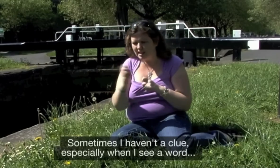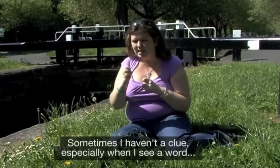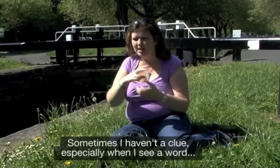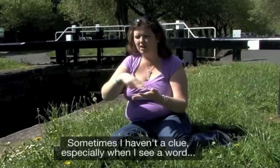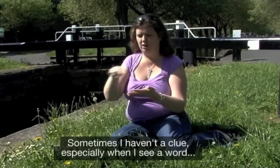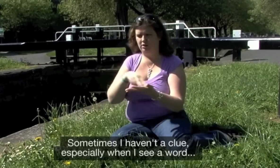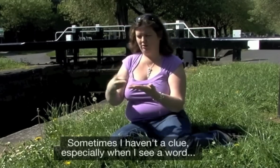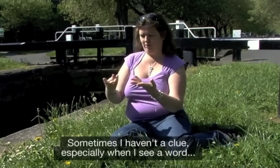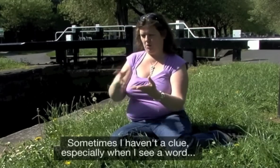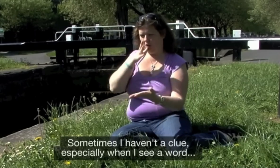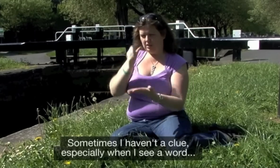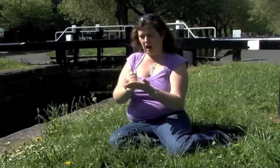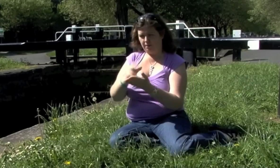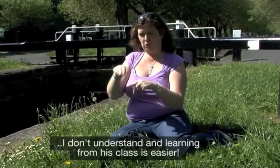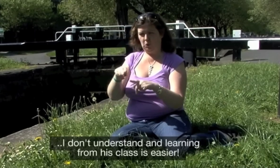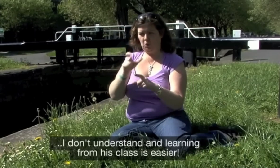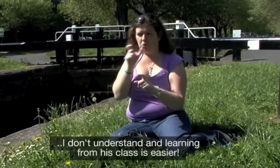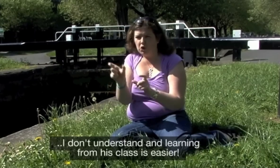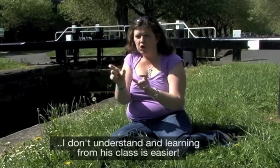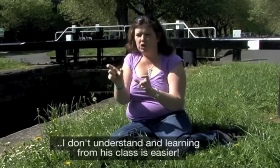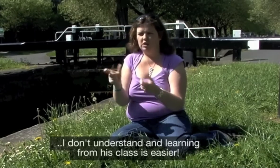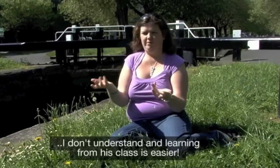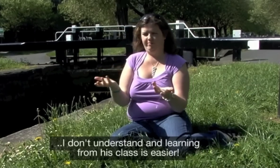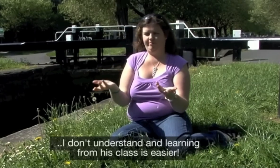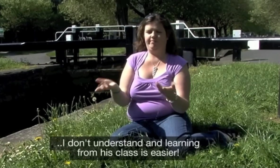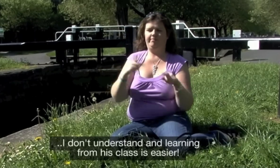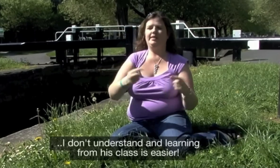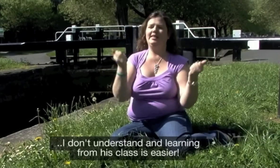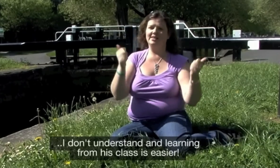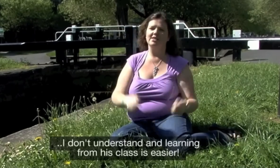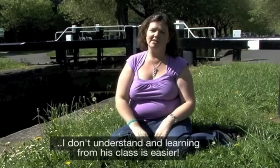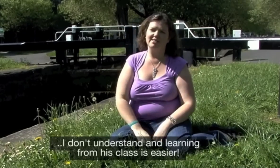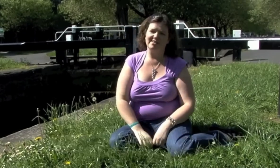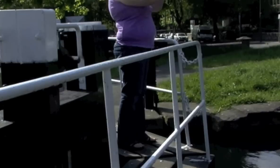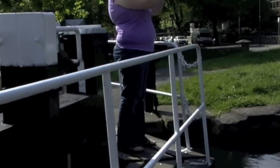I don't understand. And learning from his class is easier.